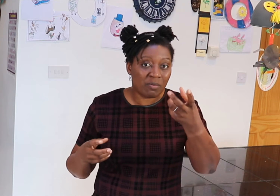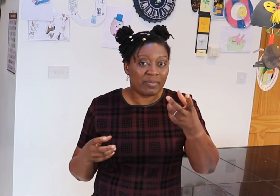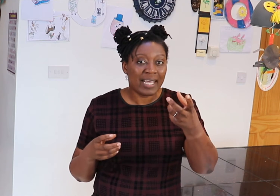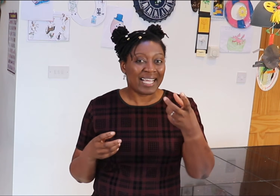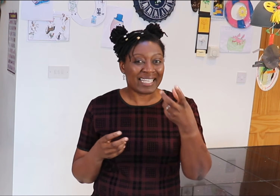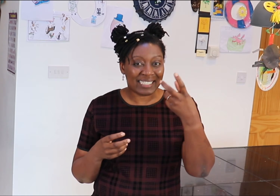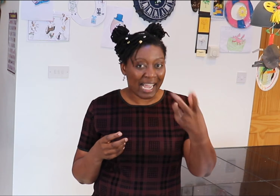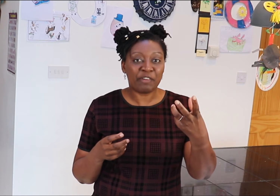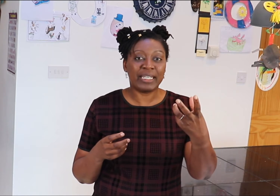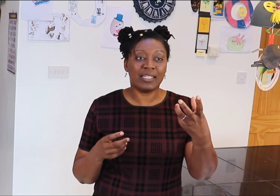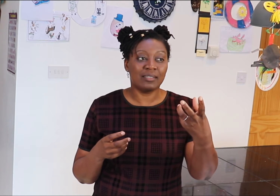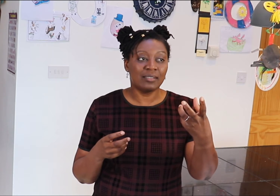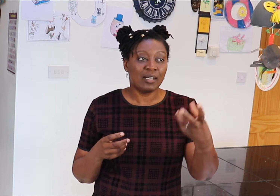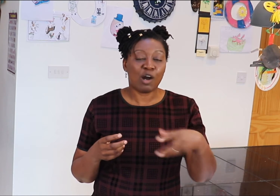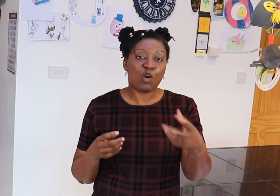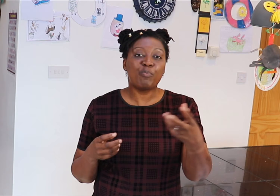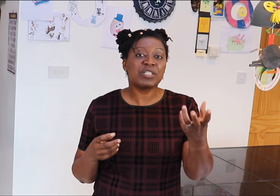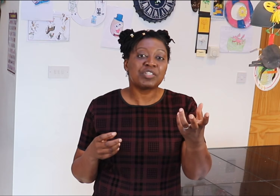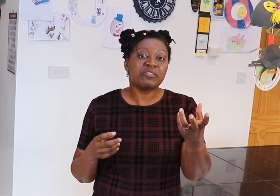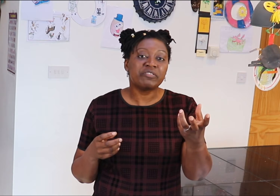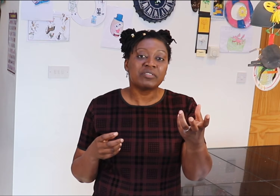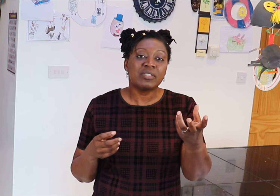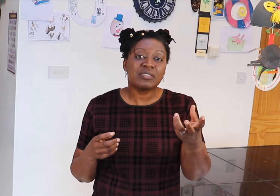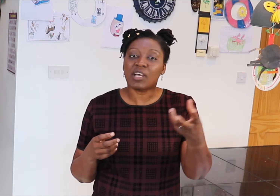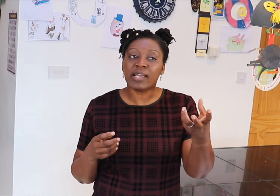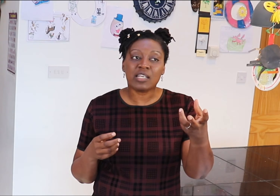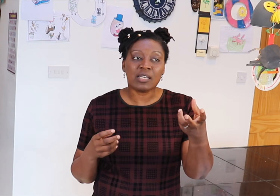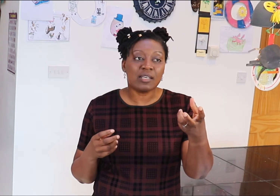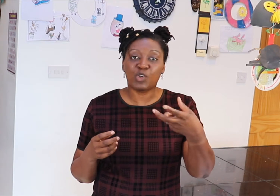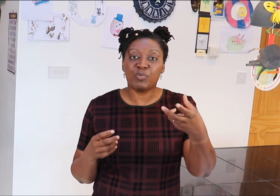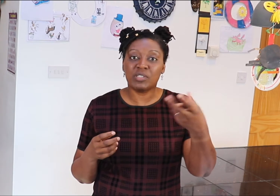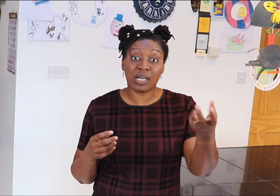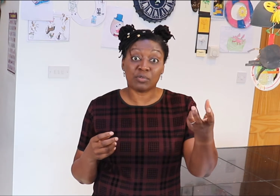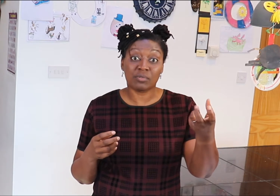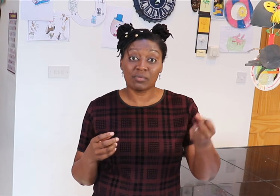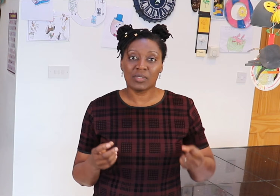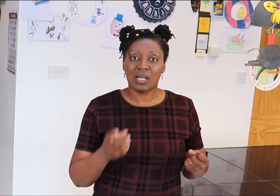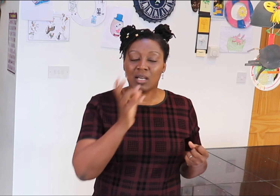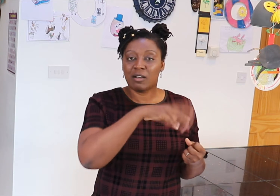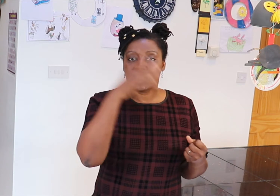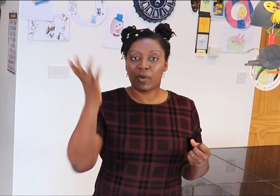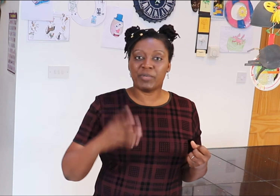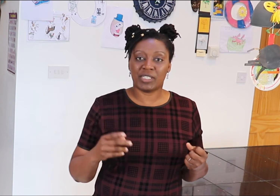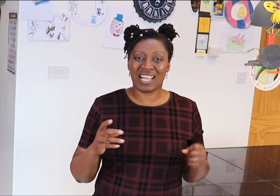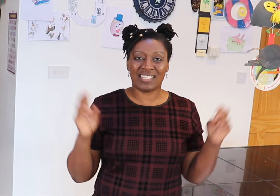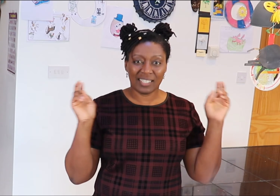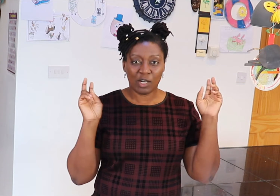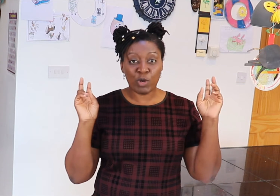sperm is carrying a whole bunch of tiny human cells. Sperm is the egg. We call